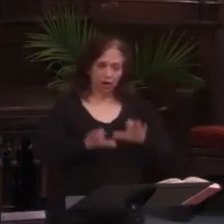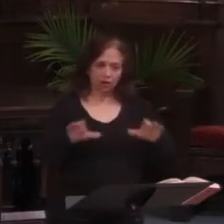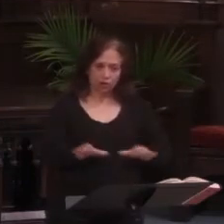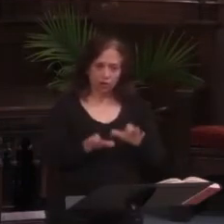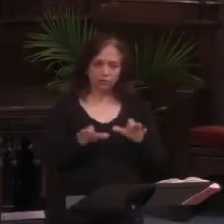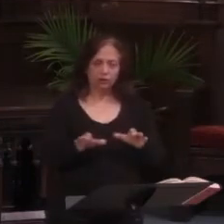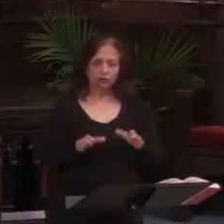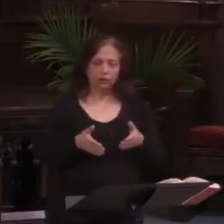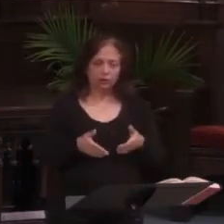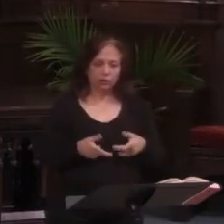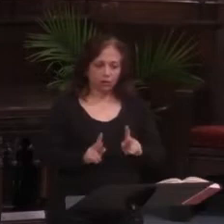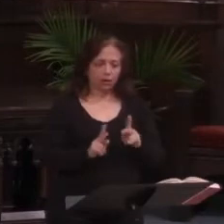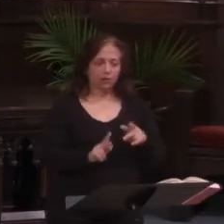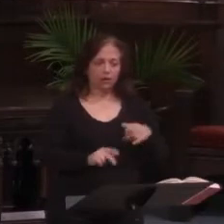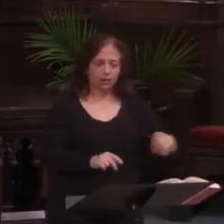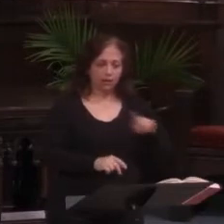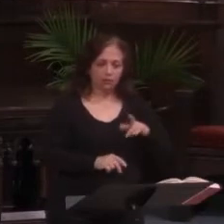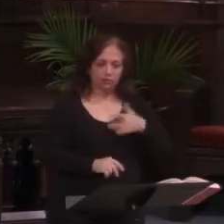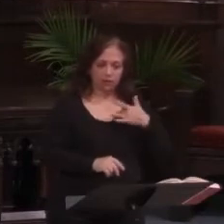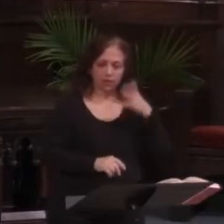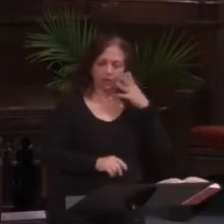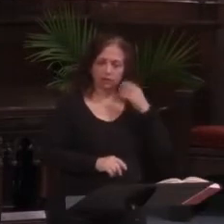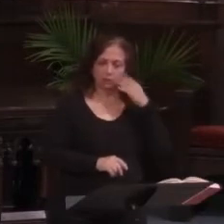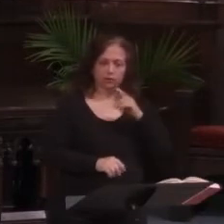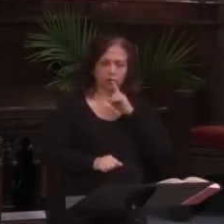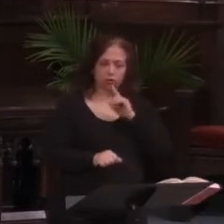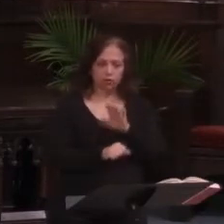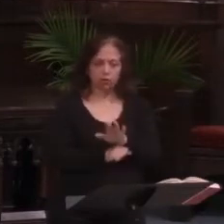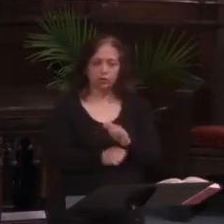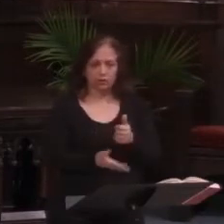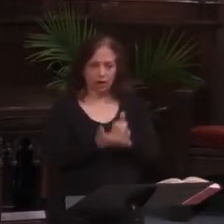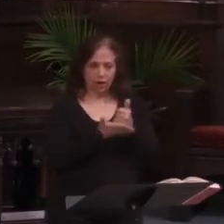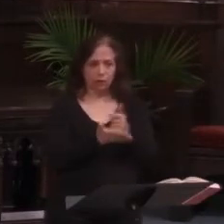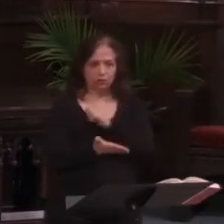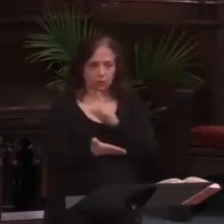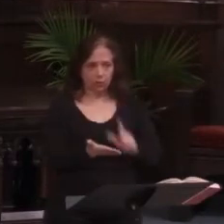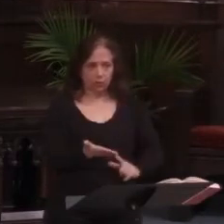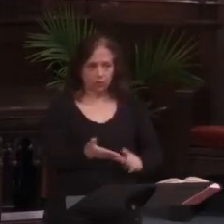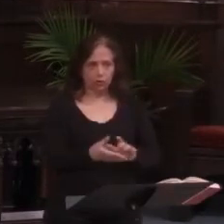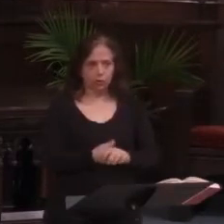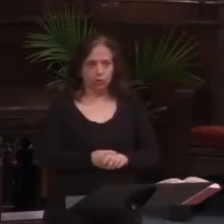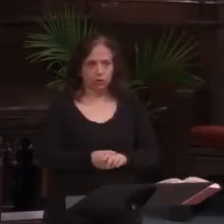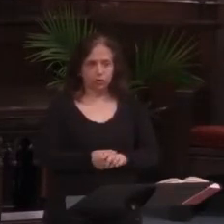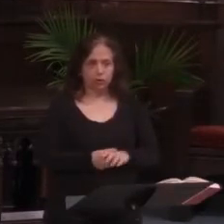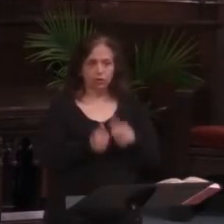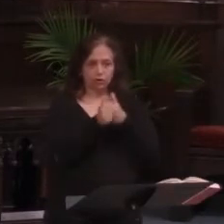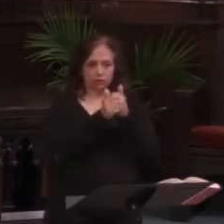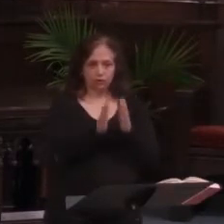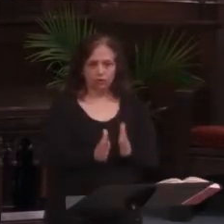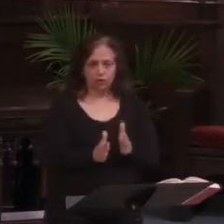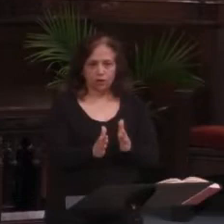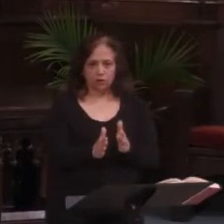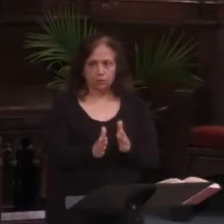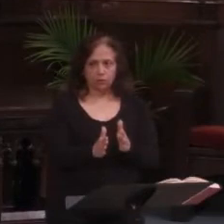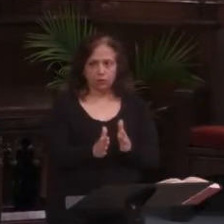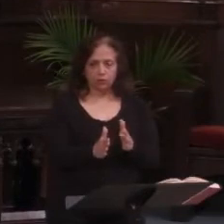to feel and experience the assurance and help of the Lord. The disciples